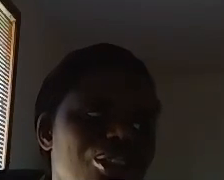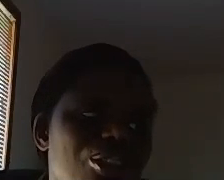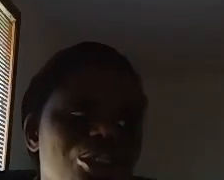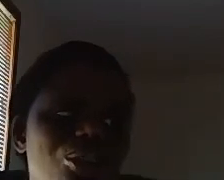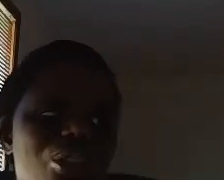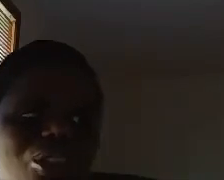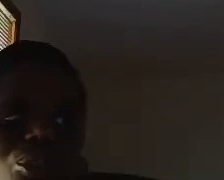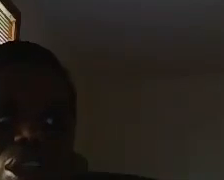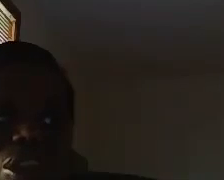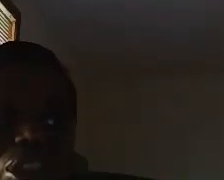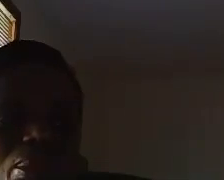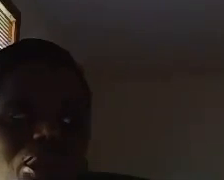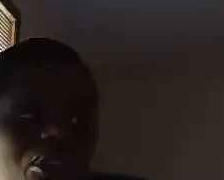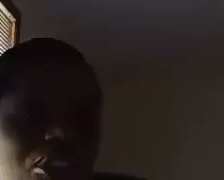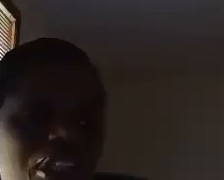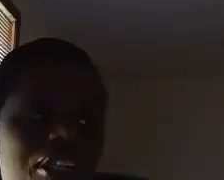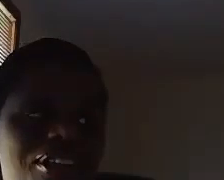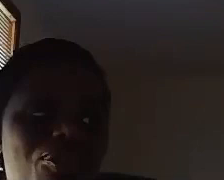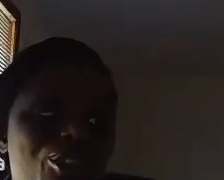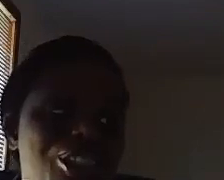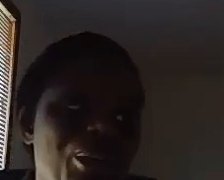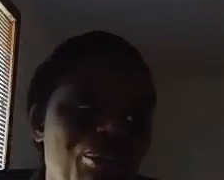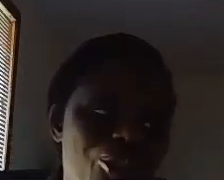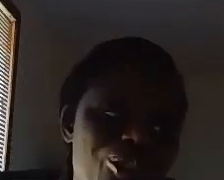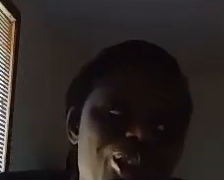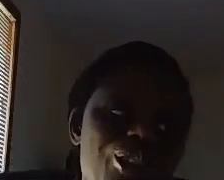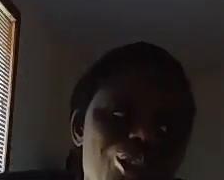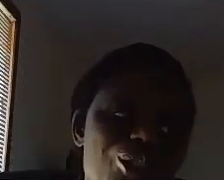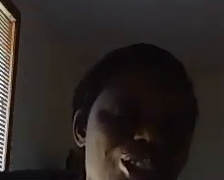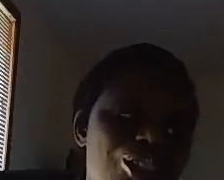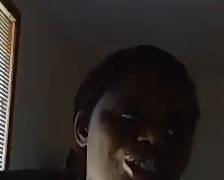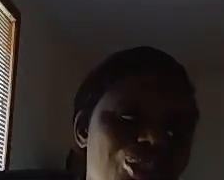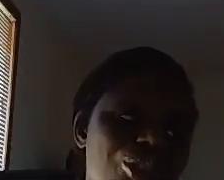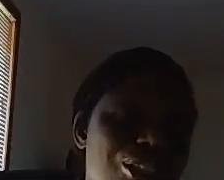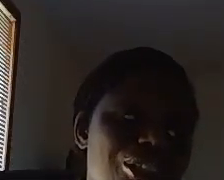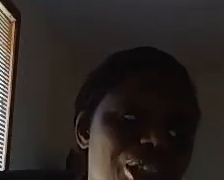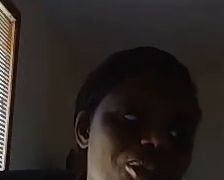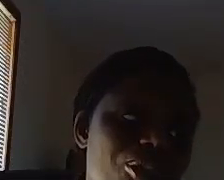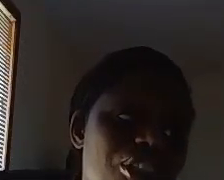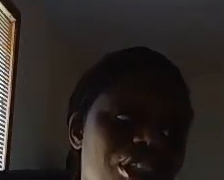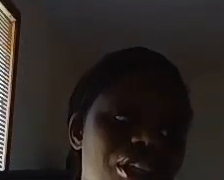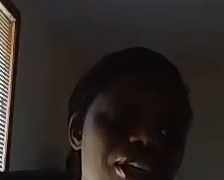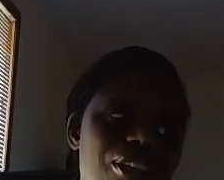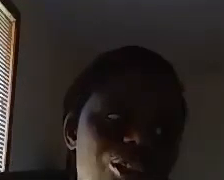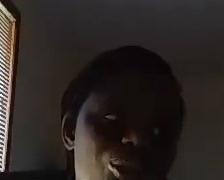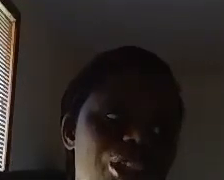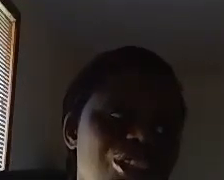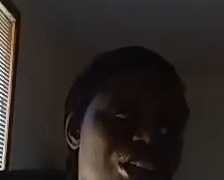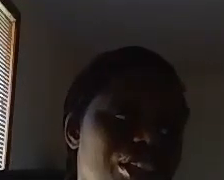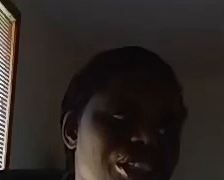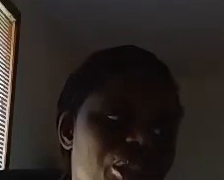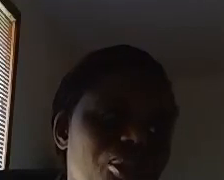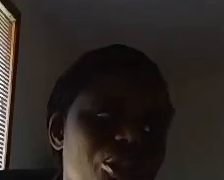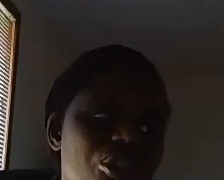with students who are disabled. For example, students who are disabled and the